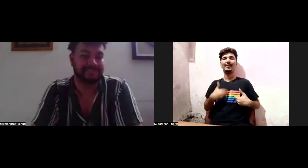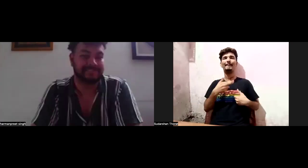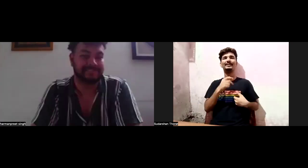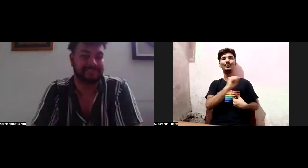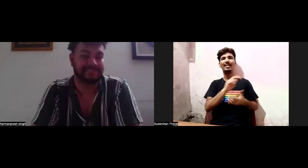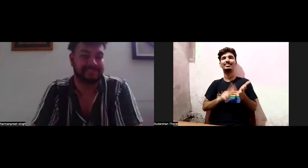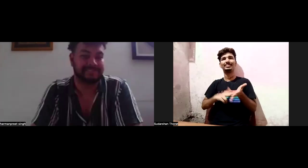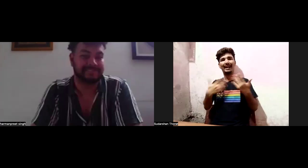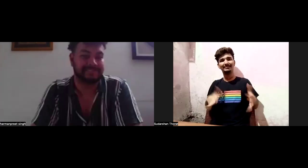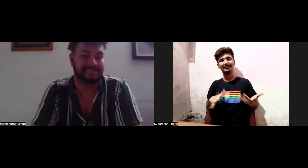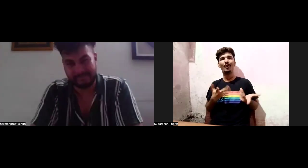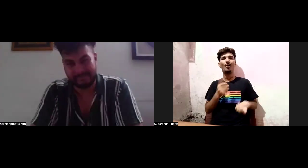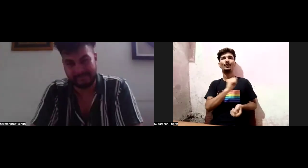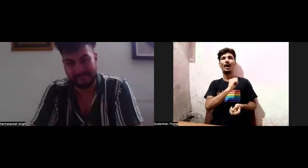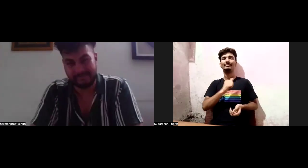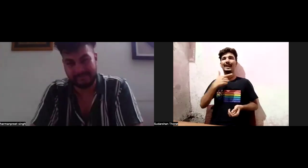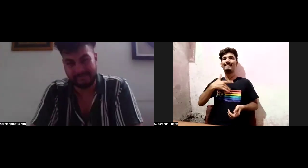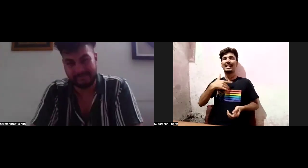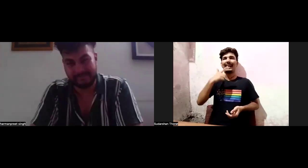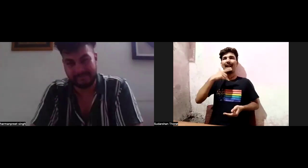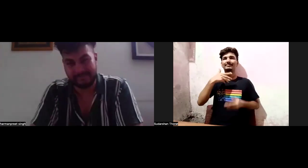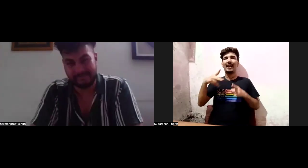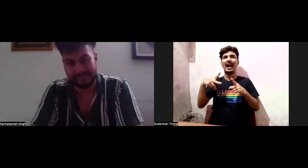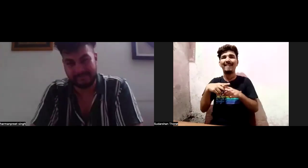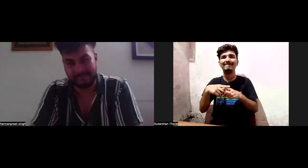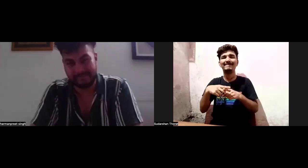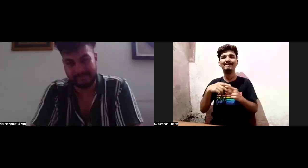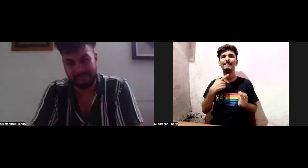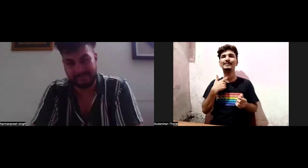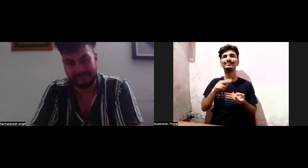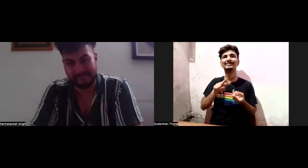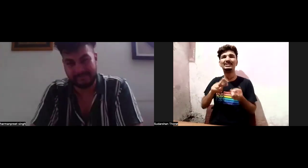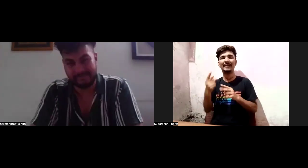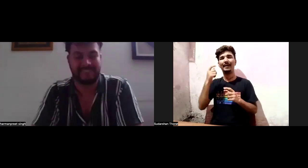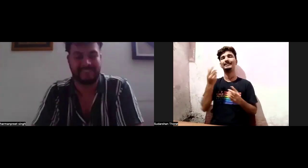that prevalent. I have been misnamed.